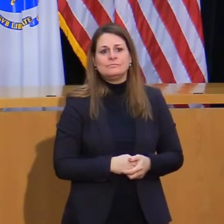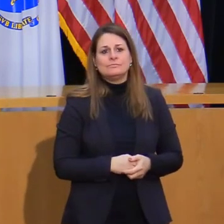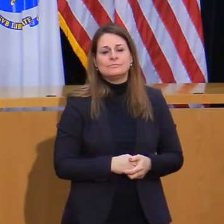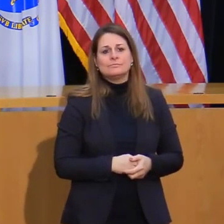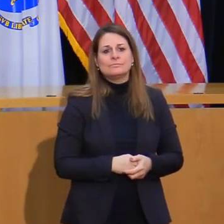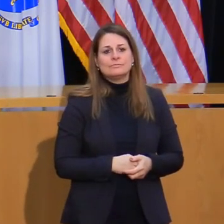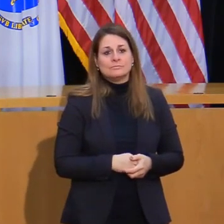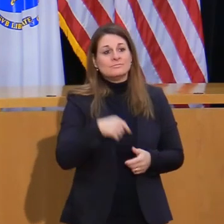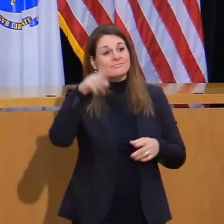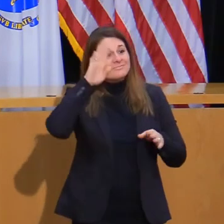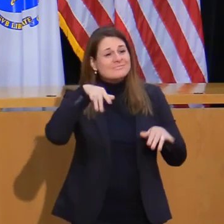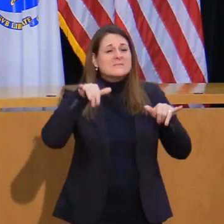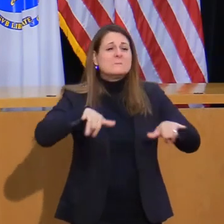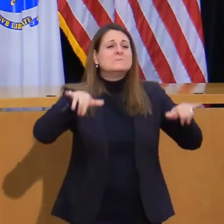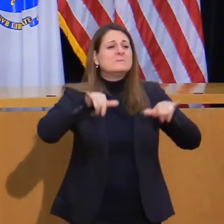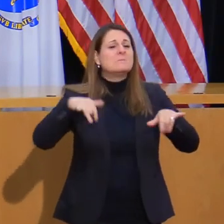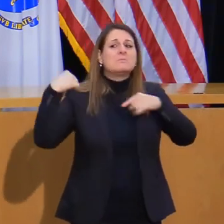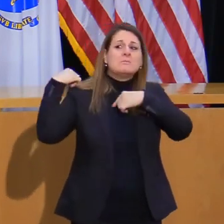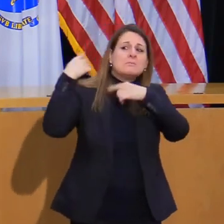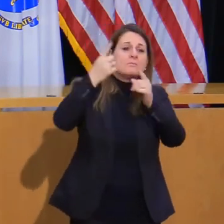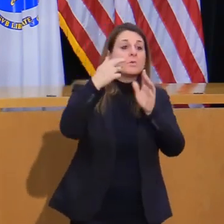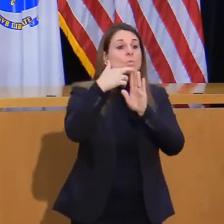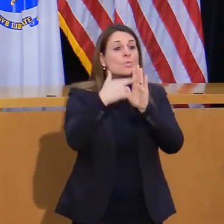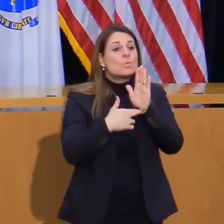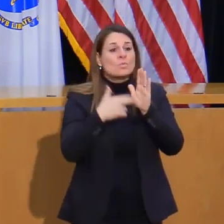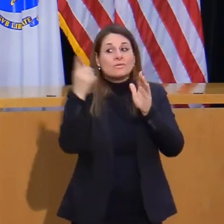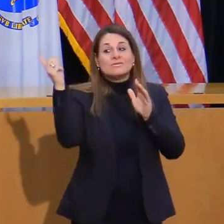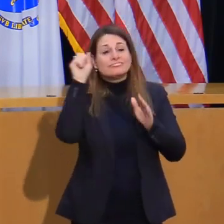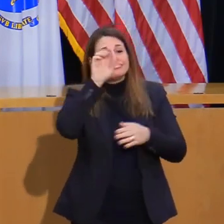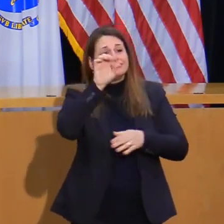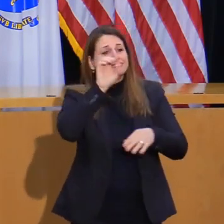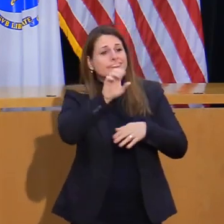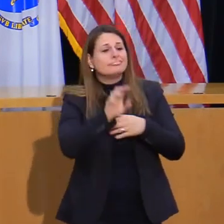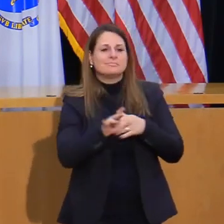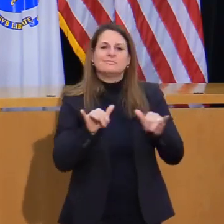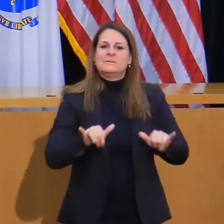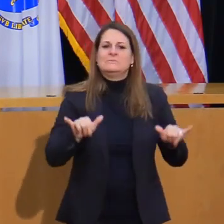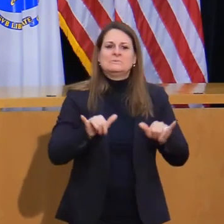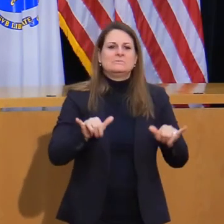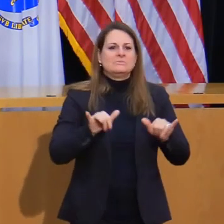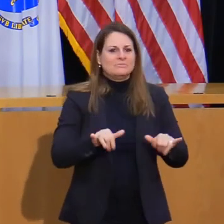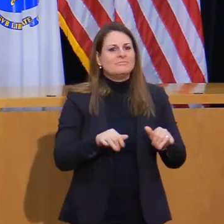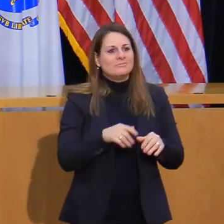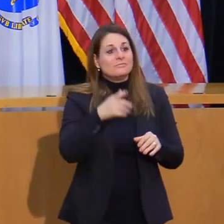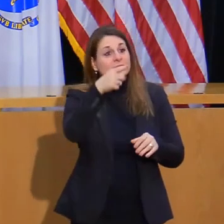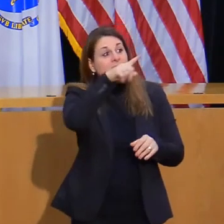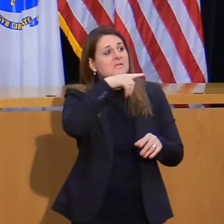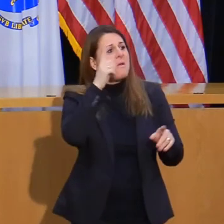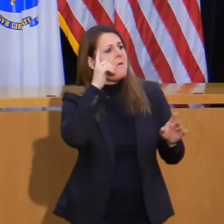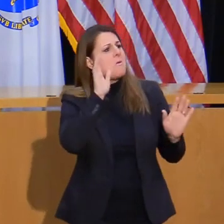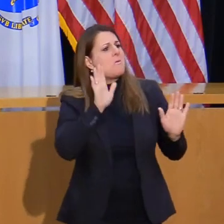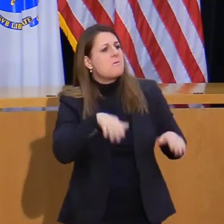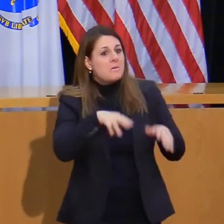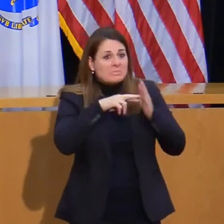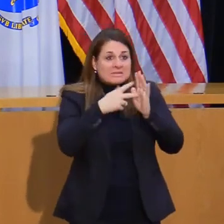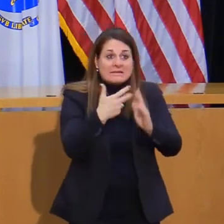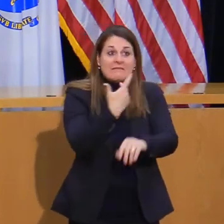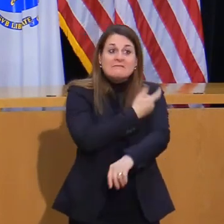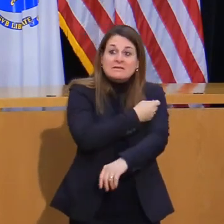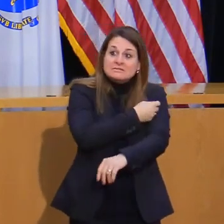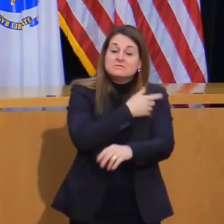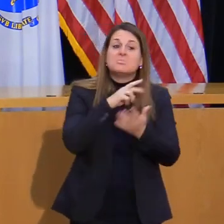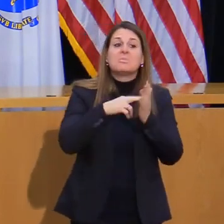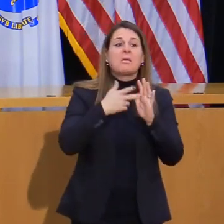that we developed over the course of the past year remain in place, and we urge the public to continue to be vigilant with respect to the